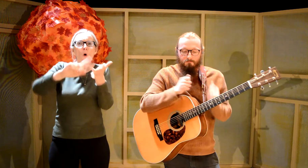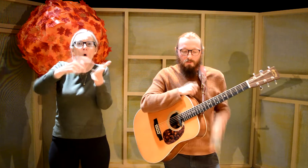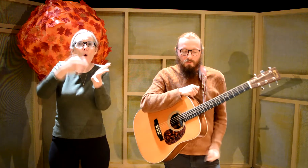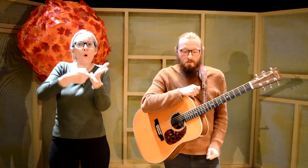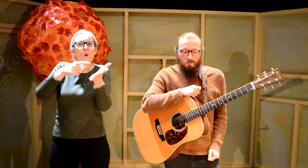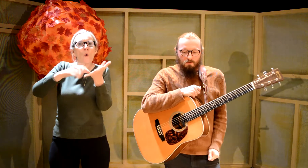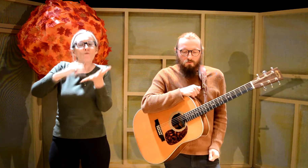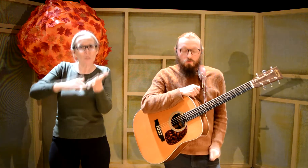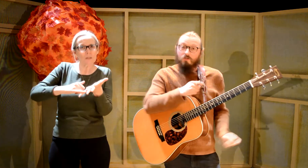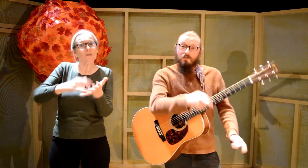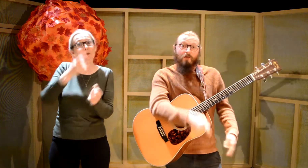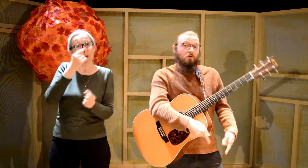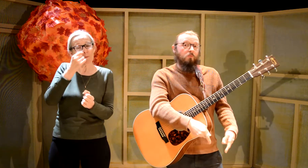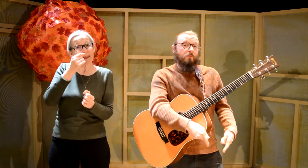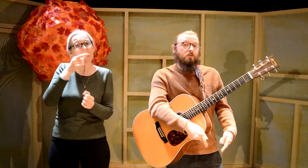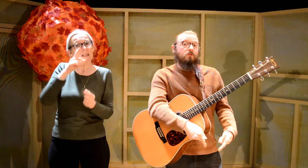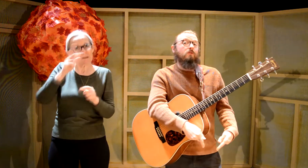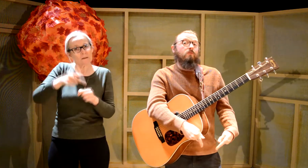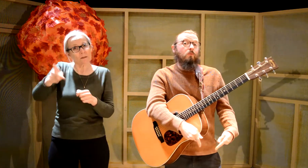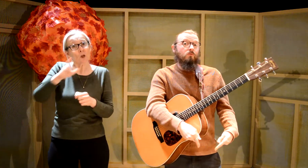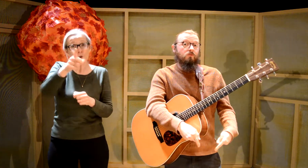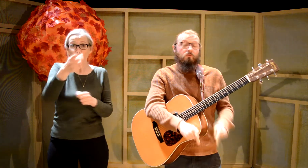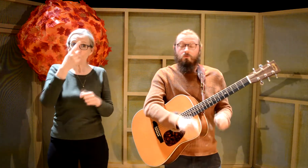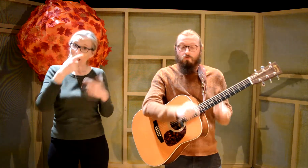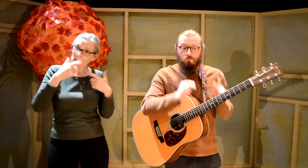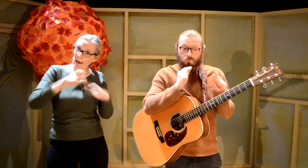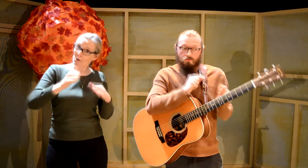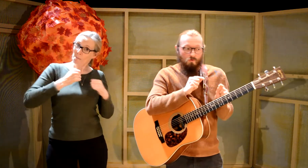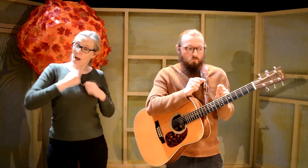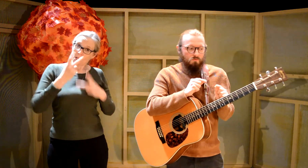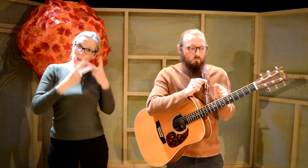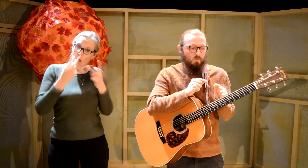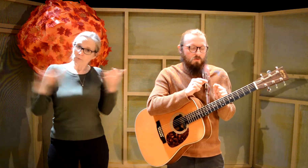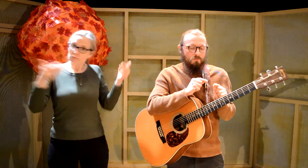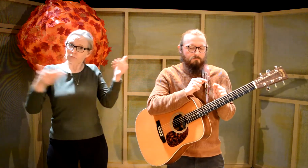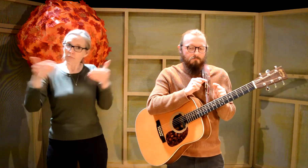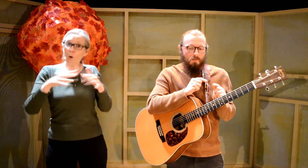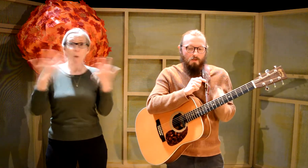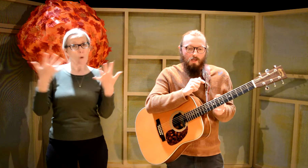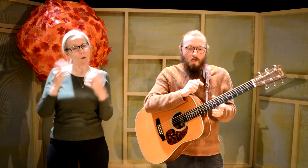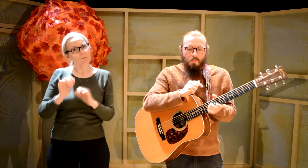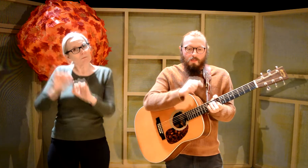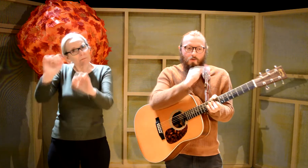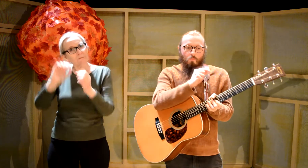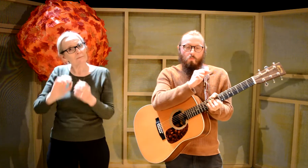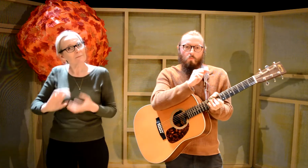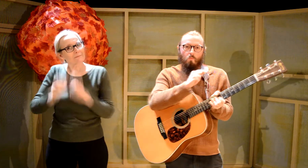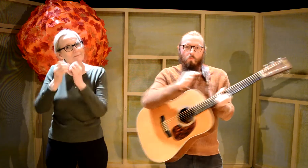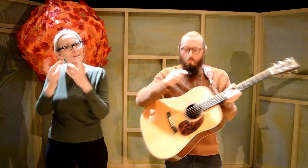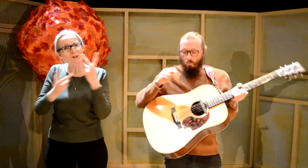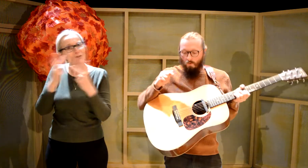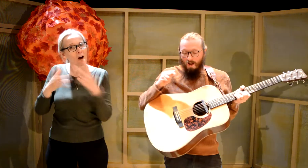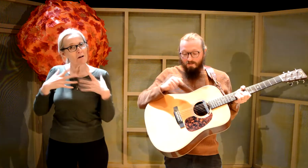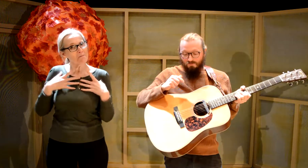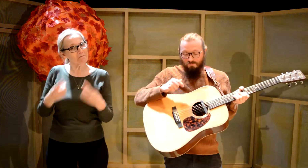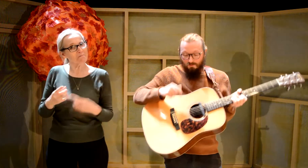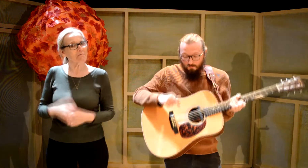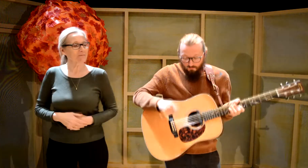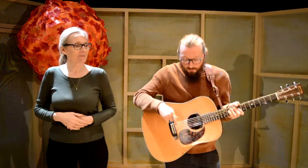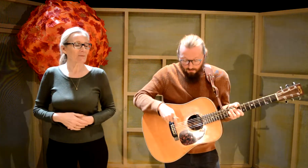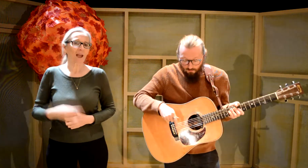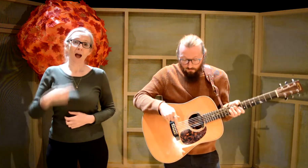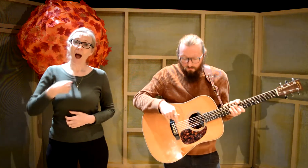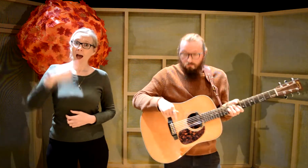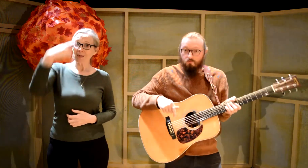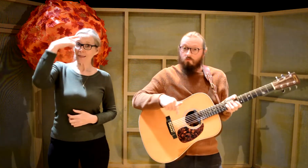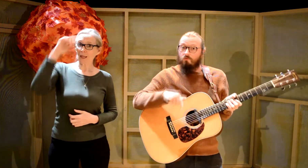over. You can carry on with my song if you want to, or you can do your own version. Now, I actually think it'd be